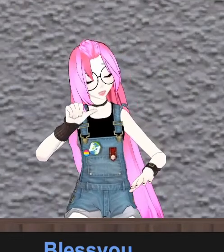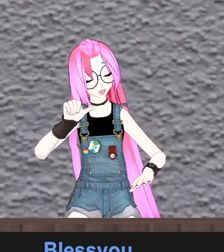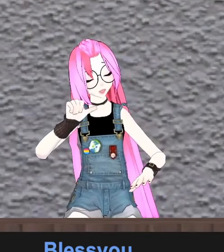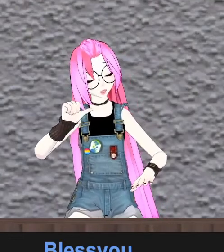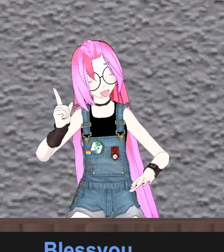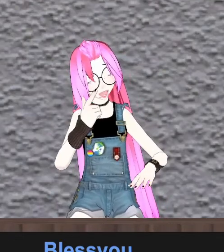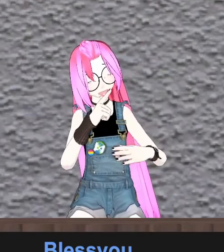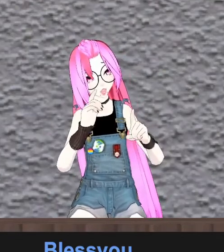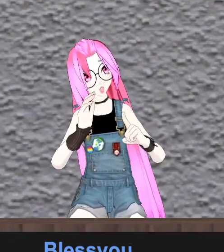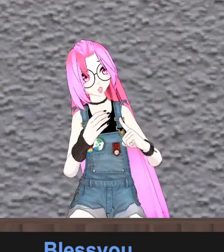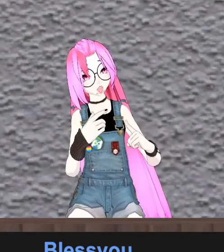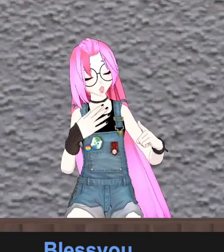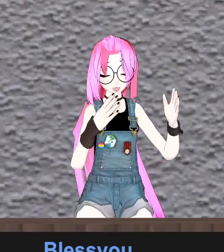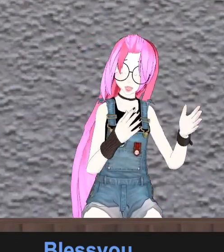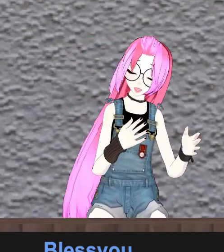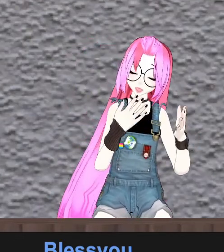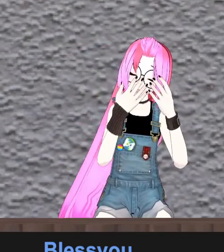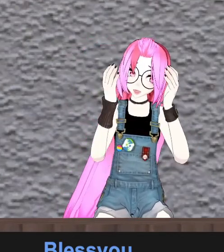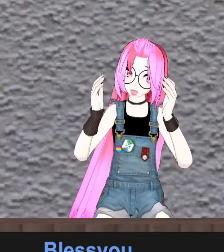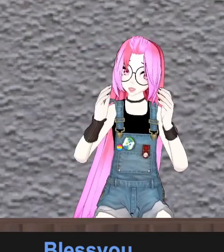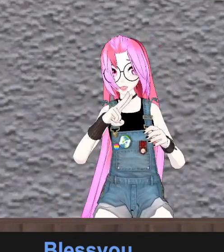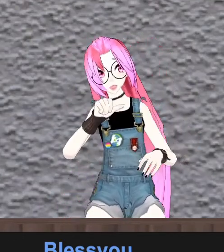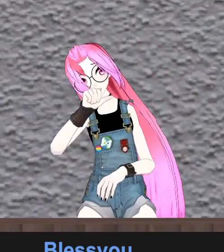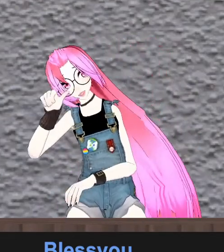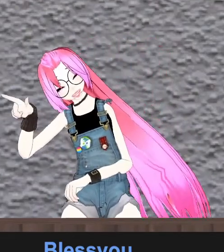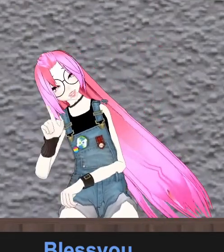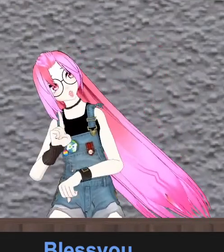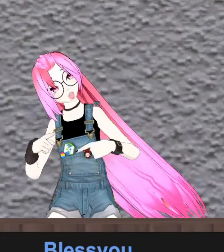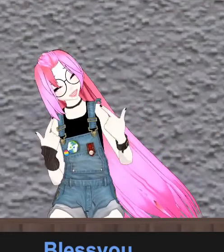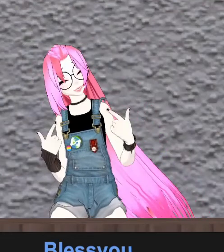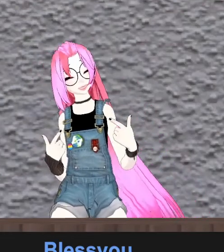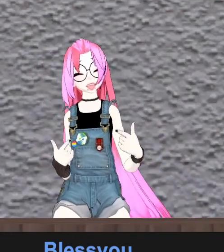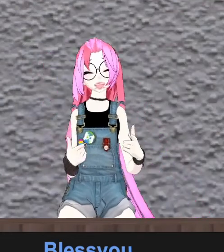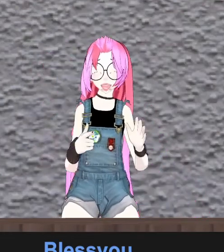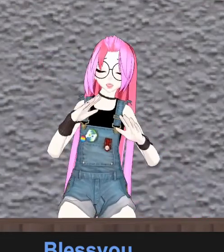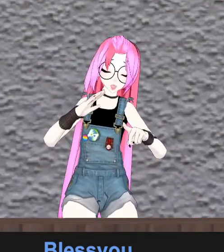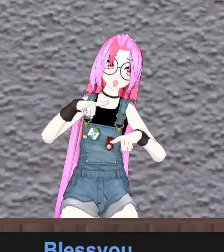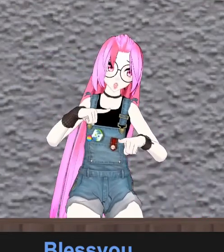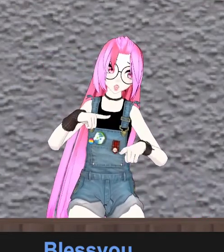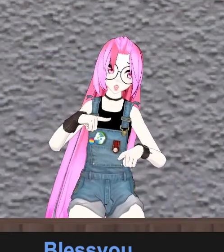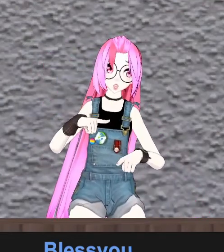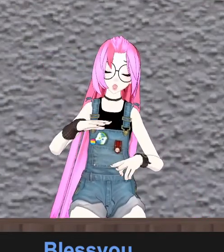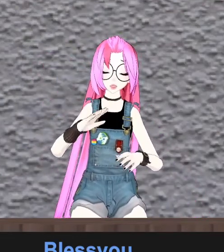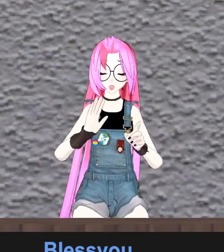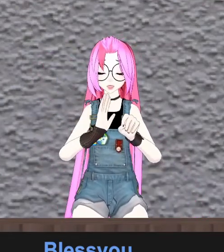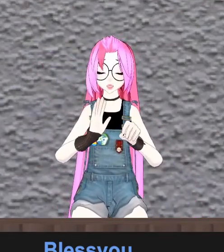same for all communities? Like if I get a sign name in VR, is it going to be the same in real life? I'd say that depends. So for